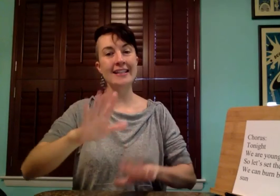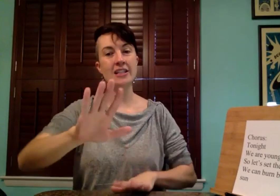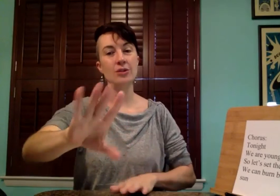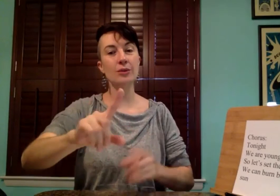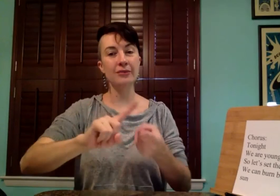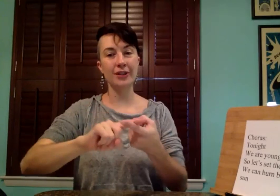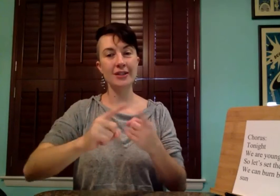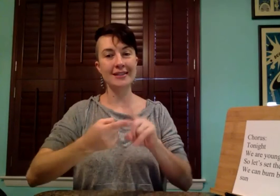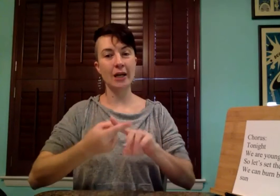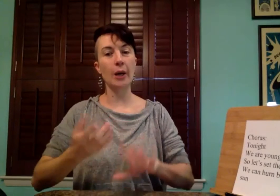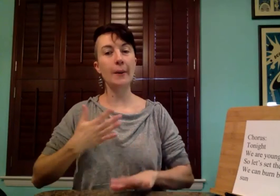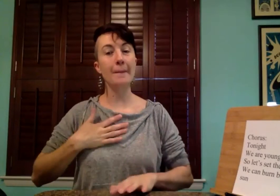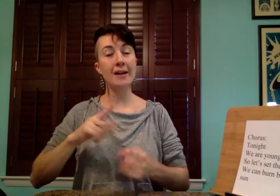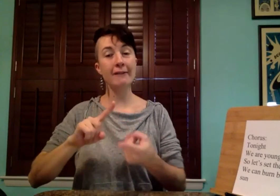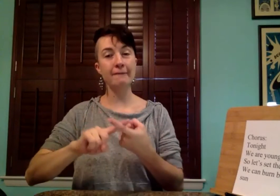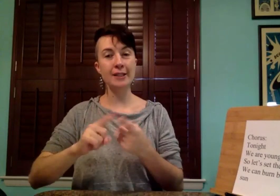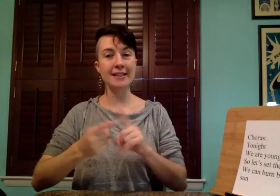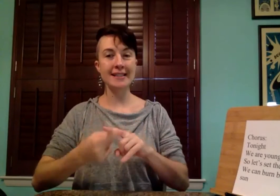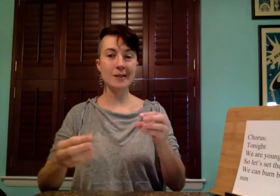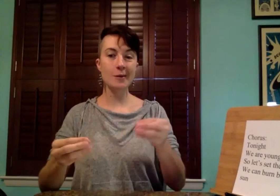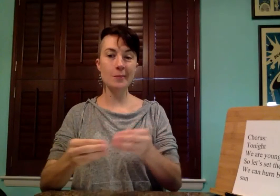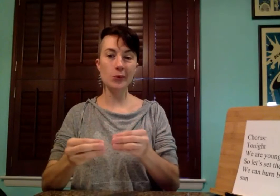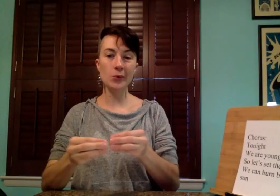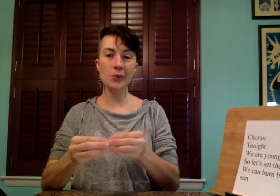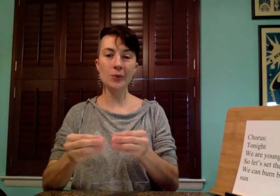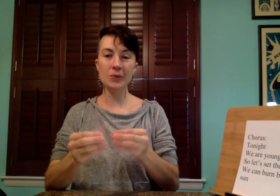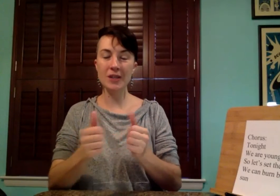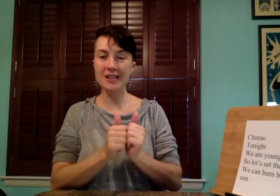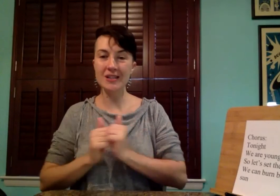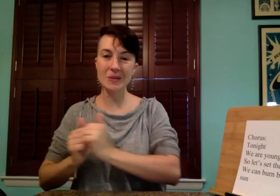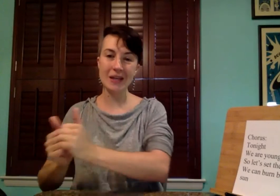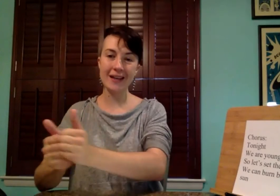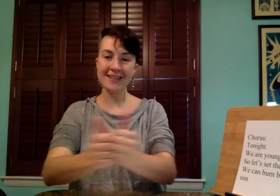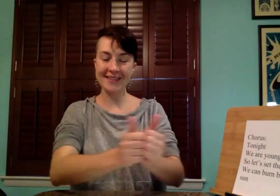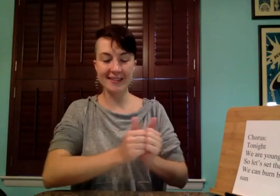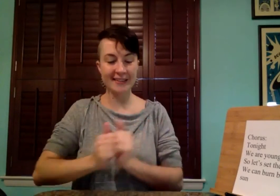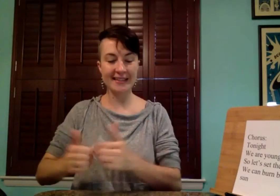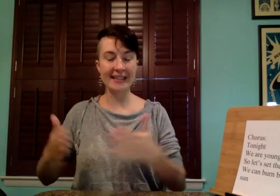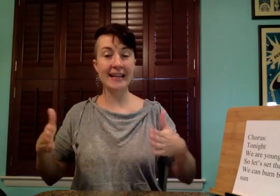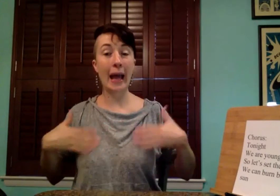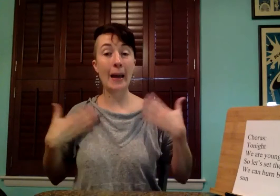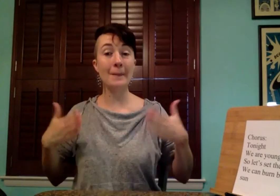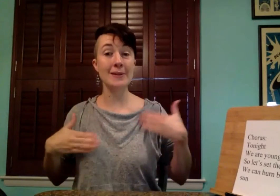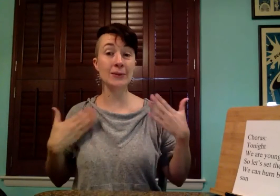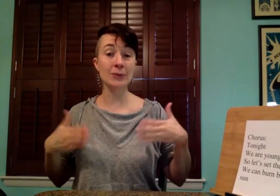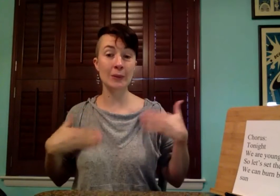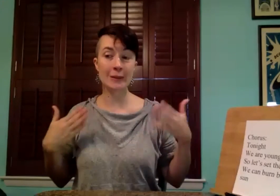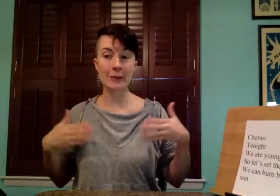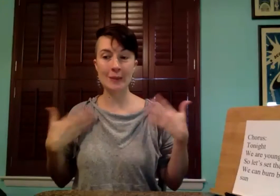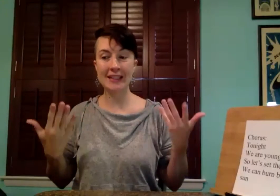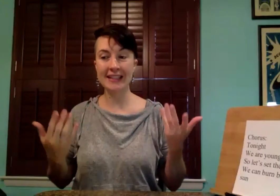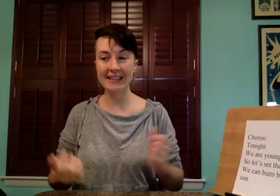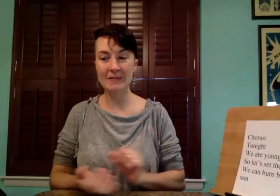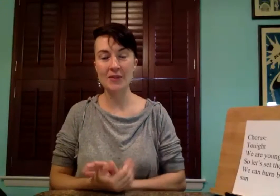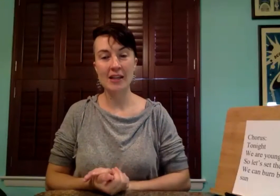and your friends are my friends. The more we get together, the happier we'll be.